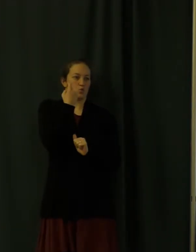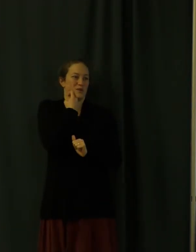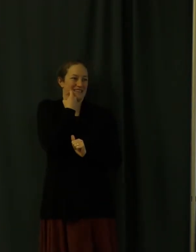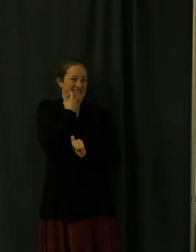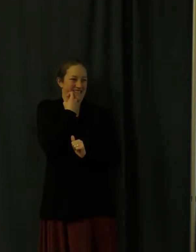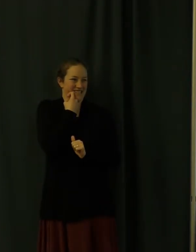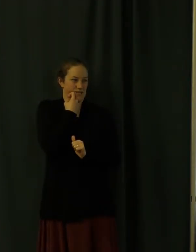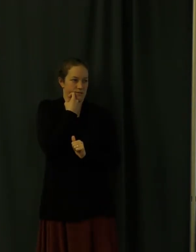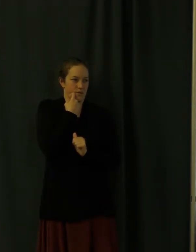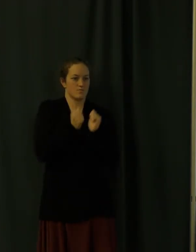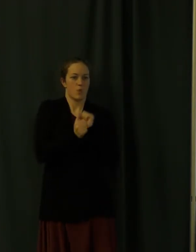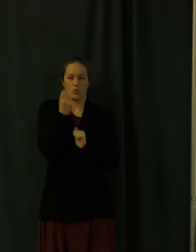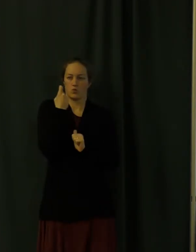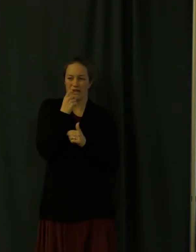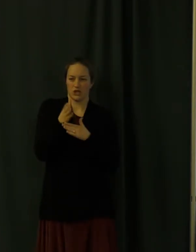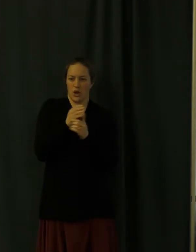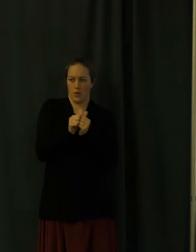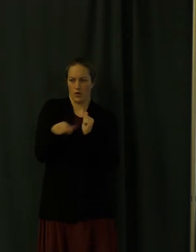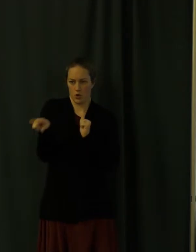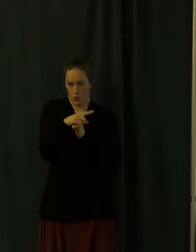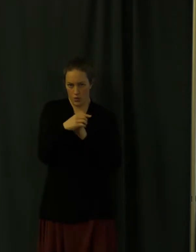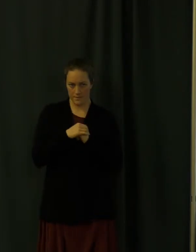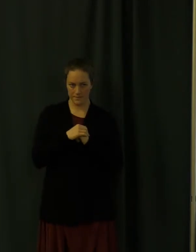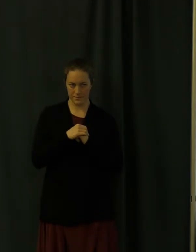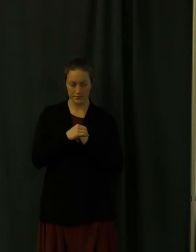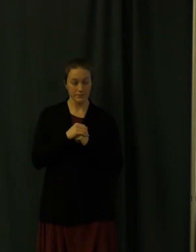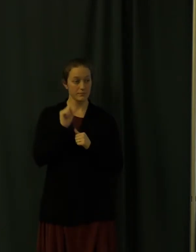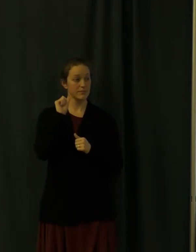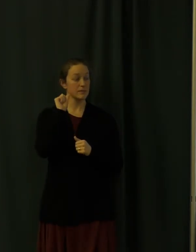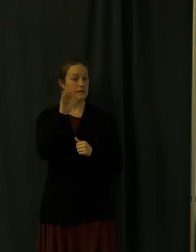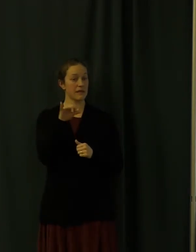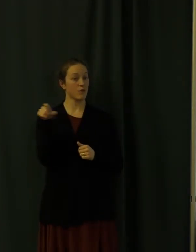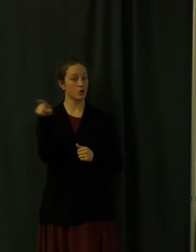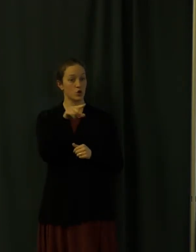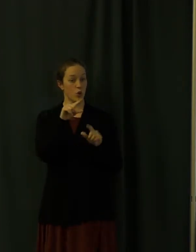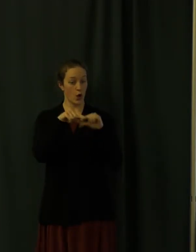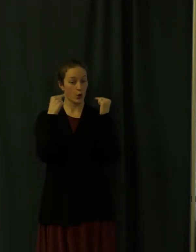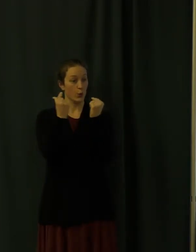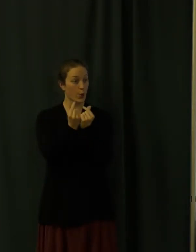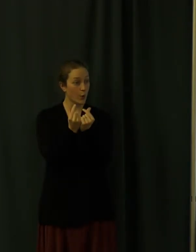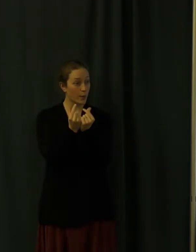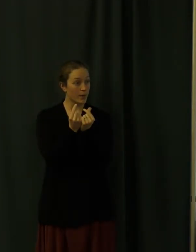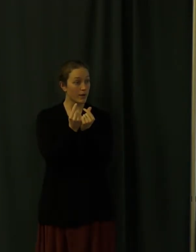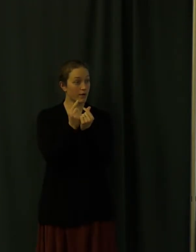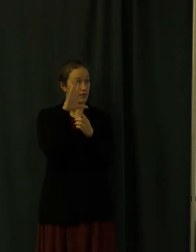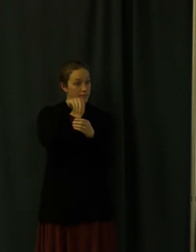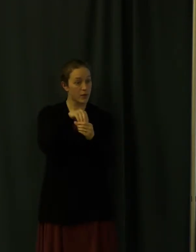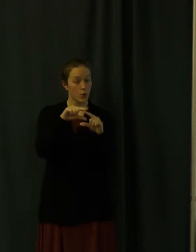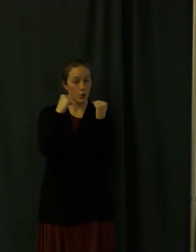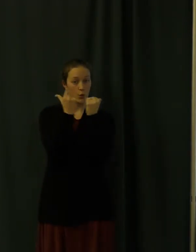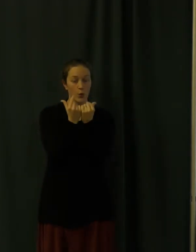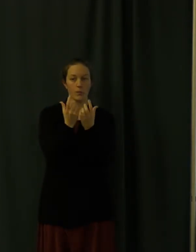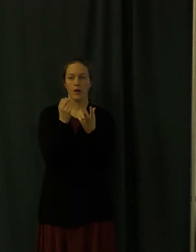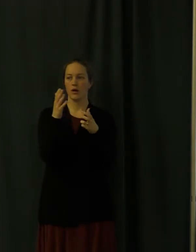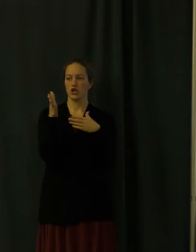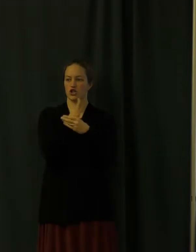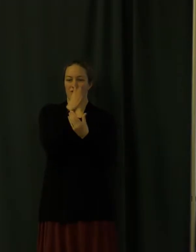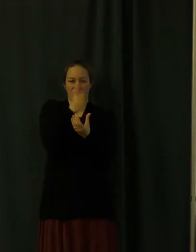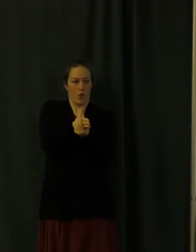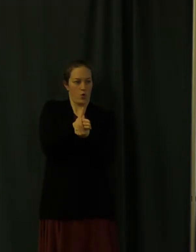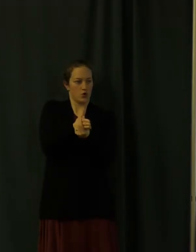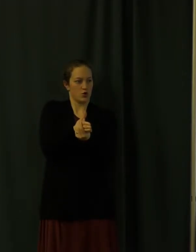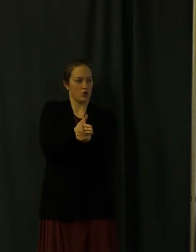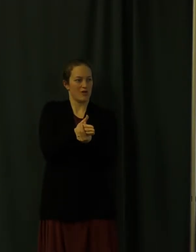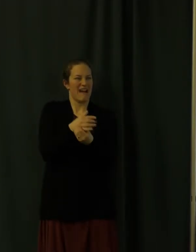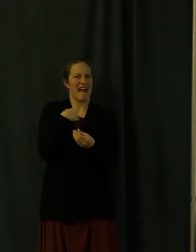was shared with you. But if you're in like a group that gets shared with or a shared folder and you need something